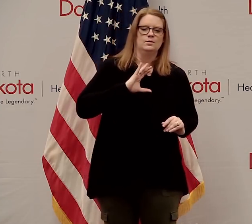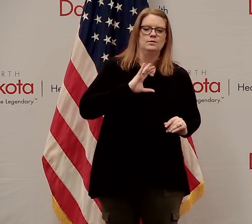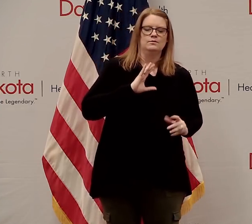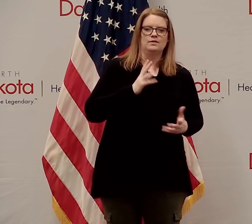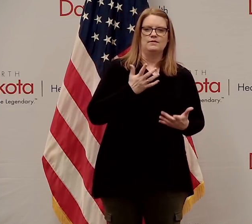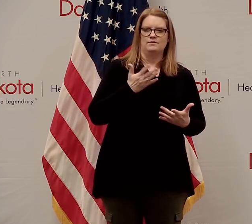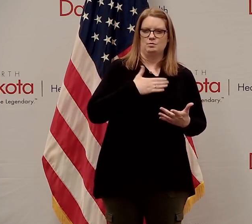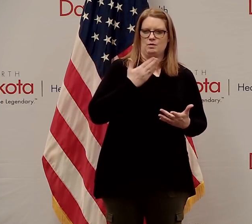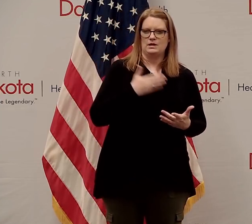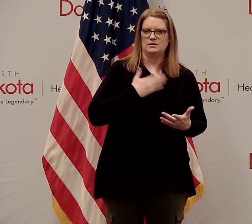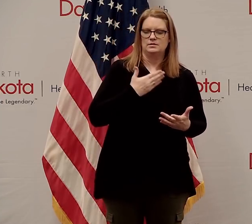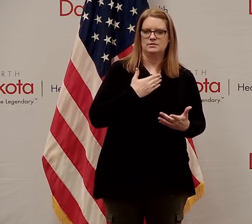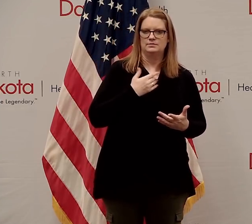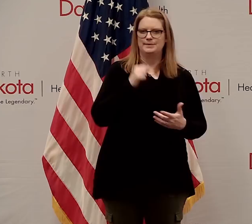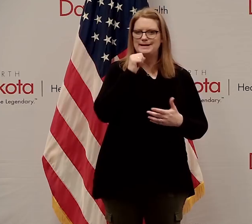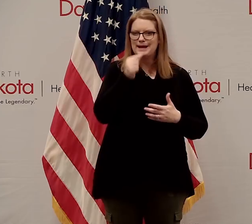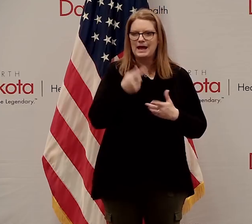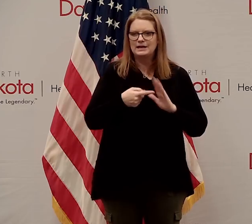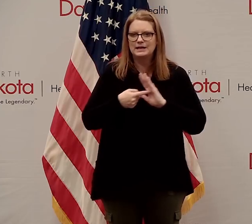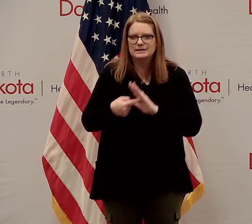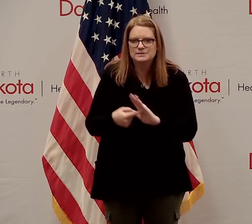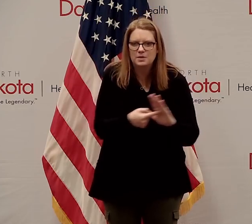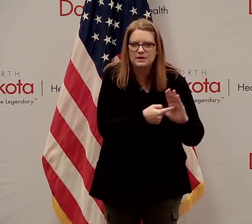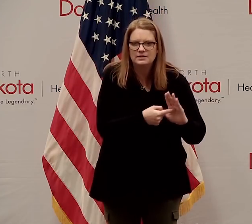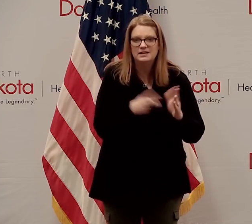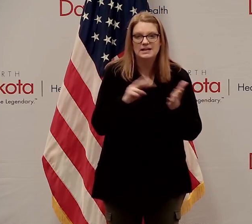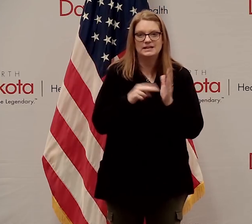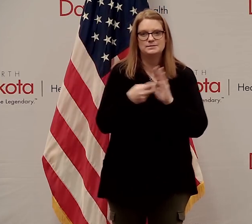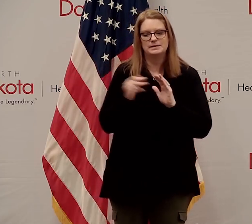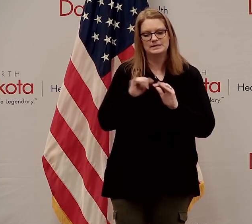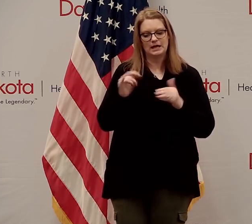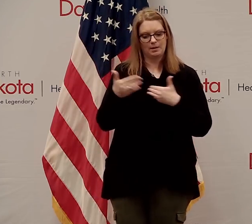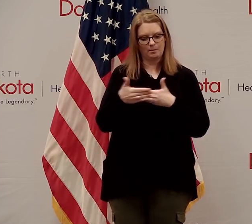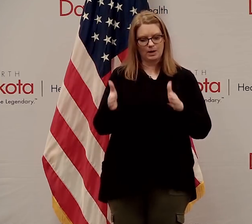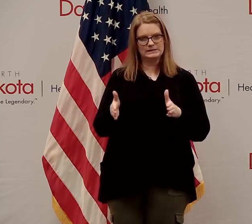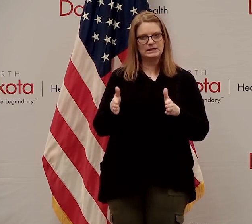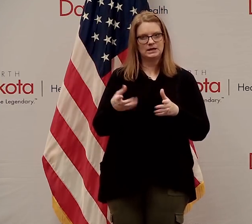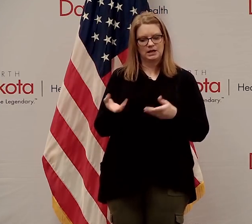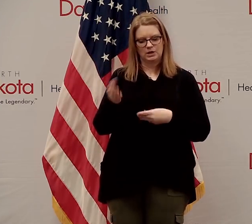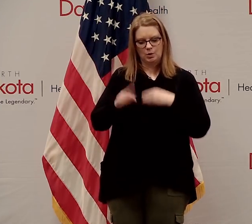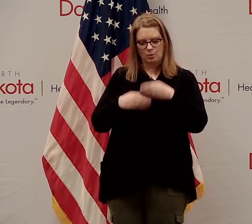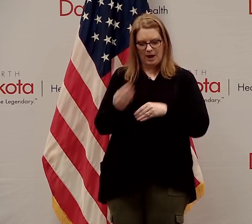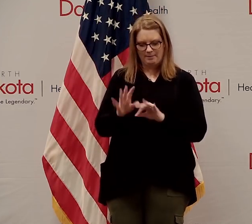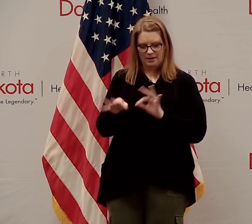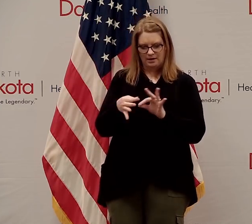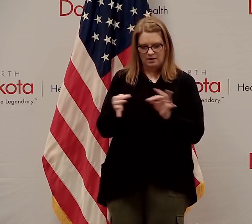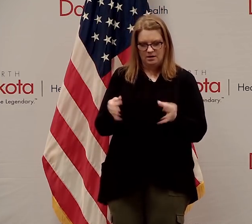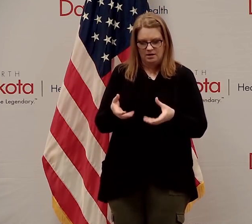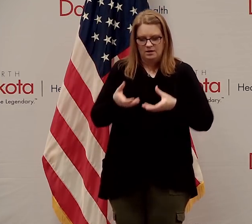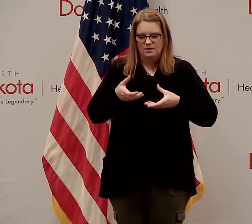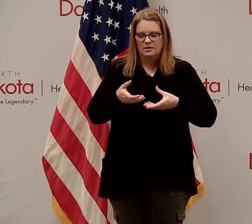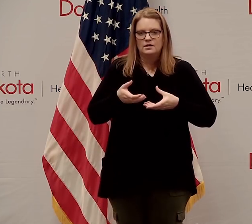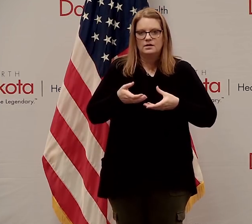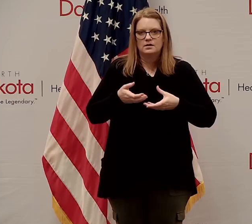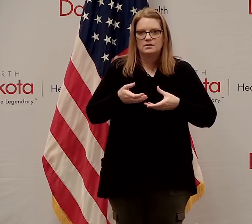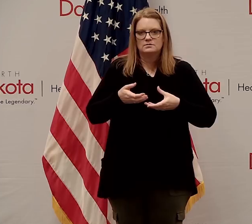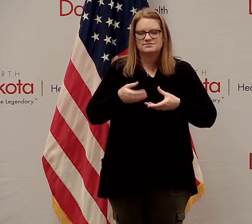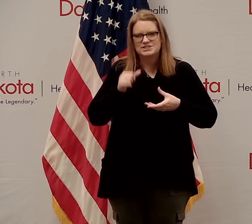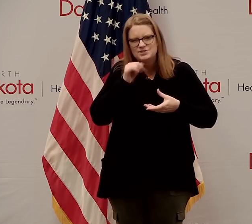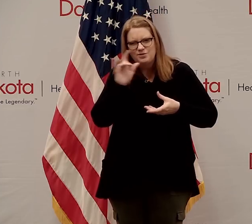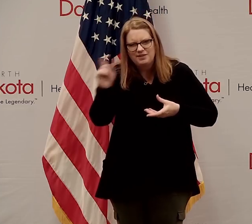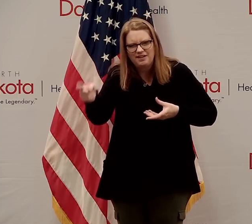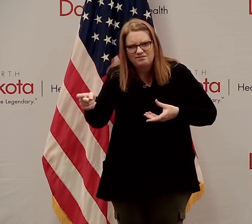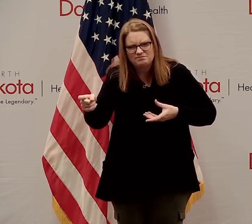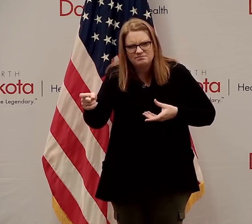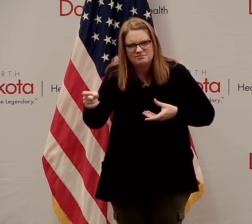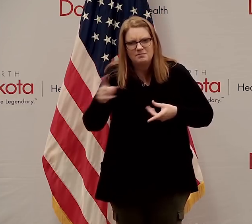it is like wrapping a present and not giving it." And so if you're feeling gratitude for someone that touched you in your life, you've already